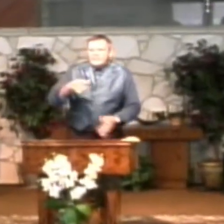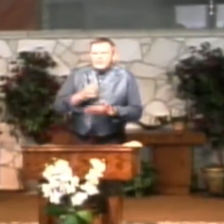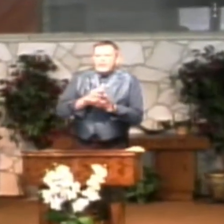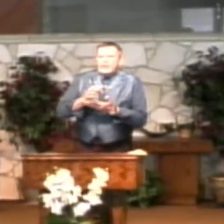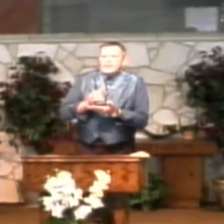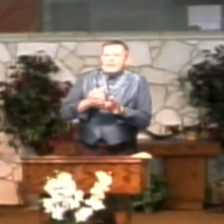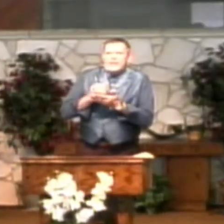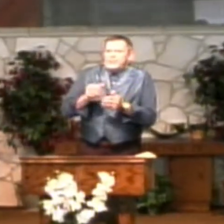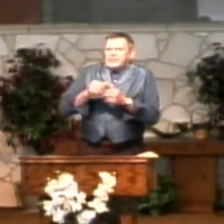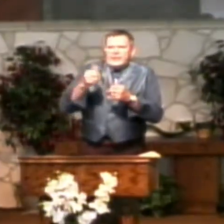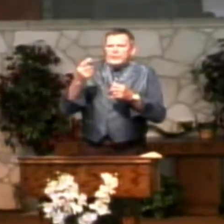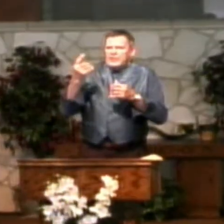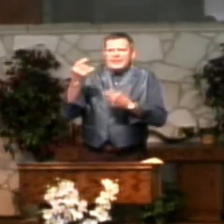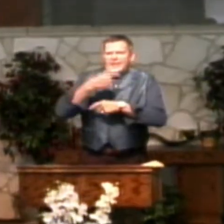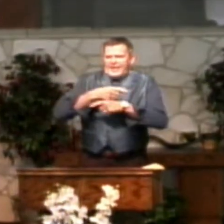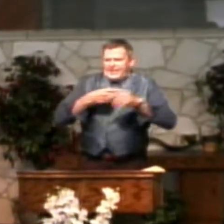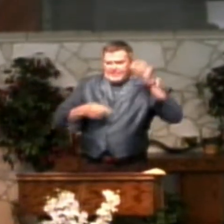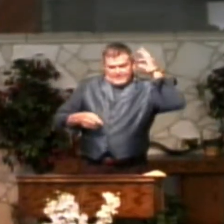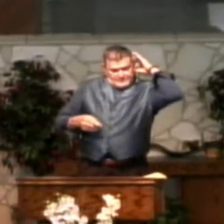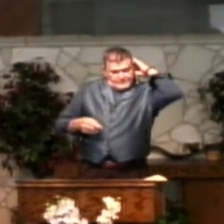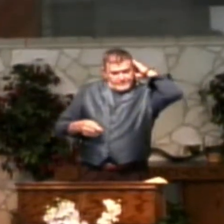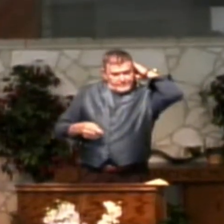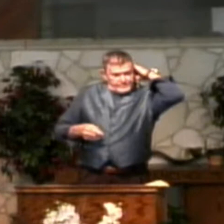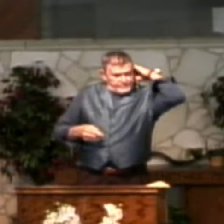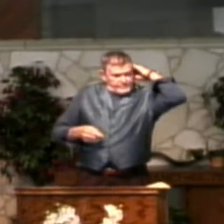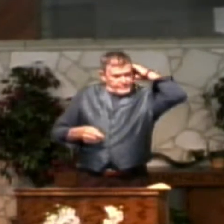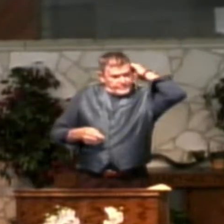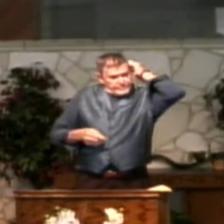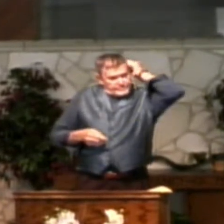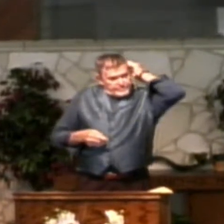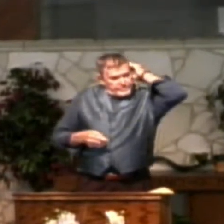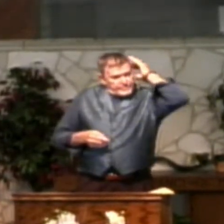You don't have to share your cup with anyone today.